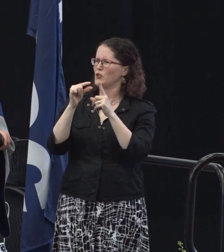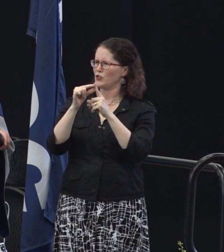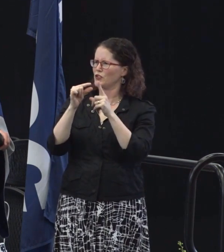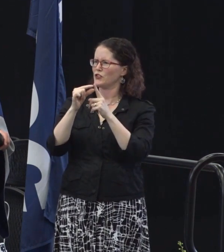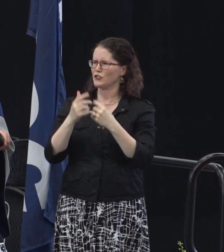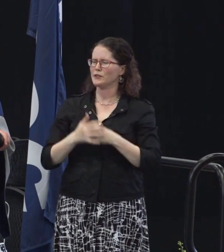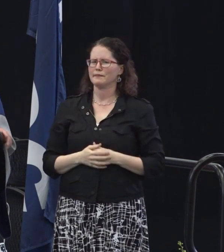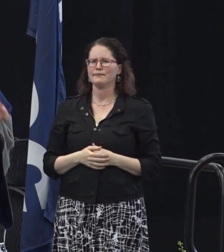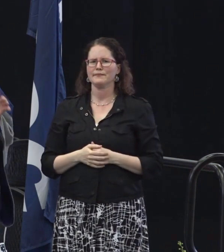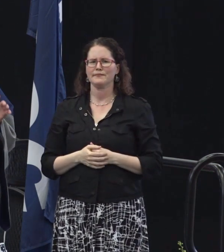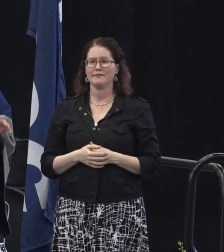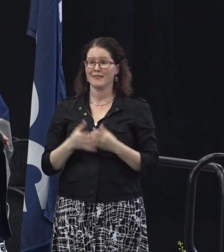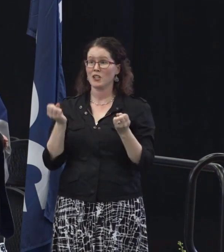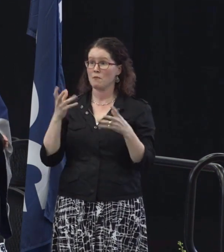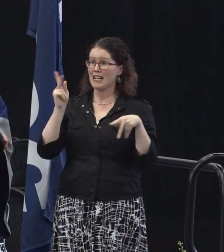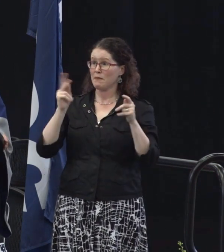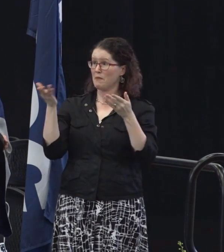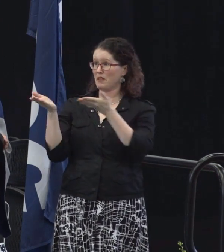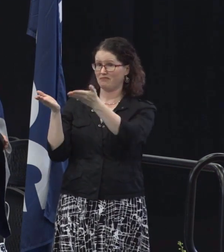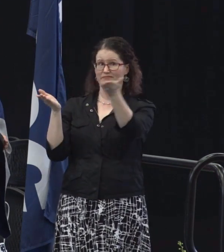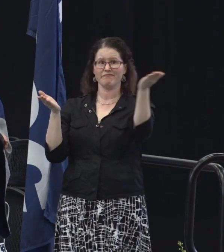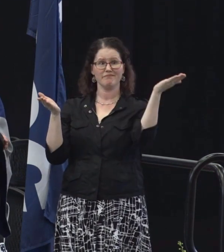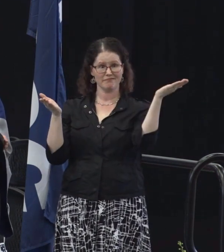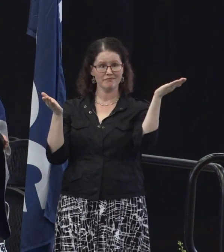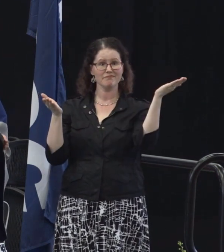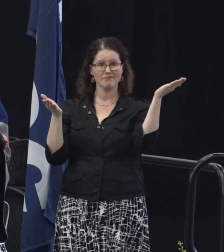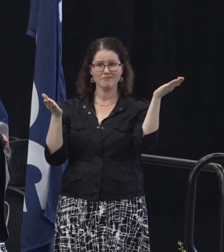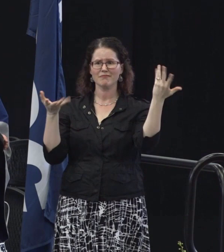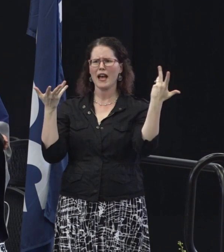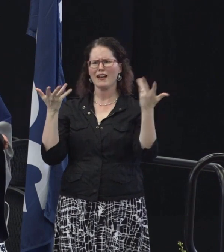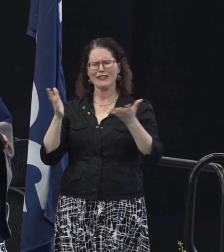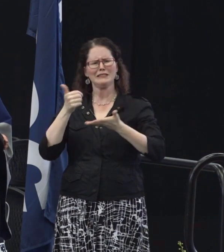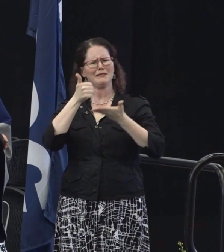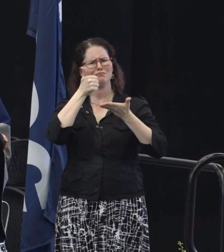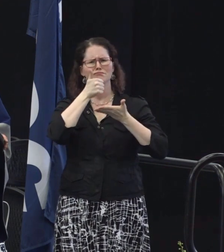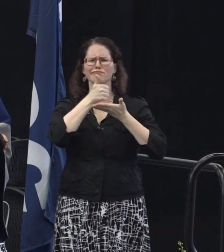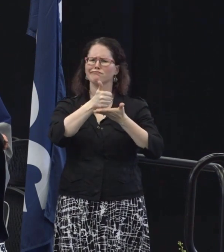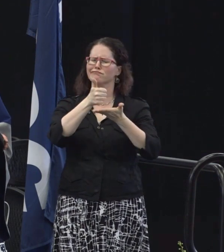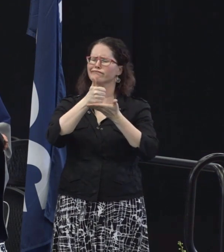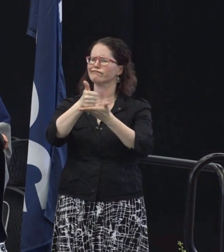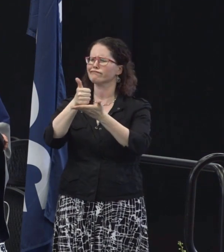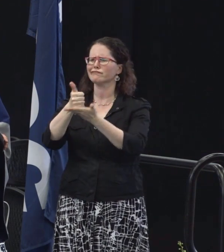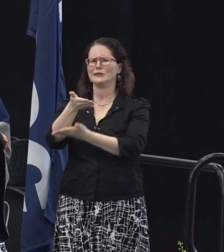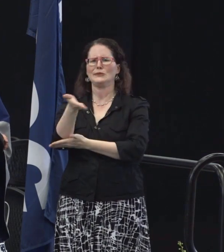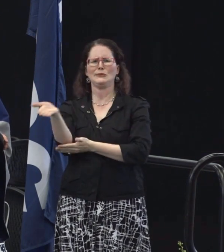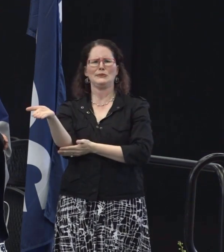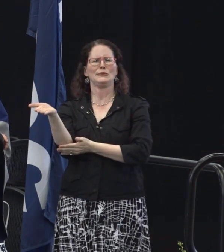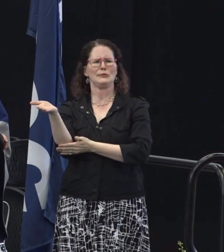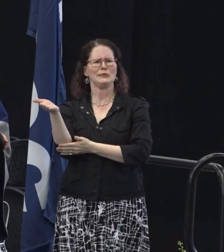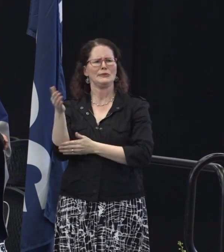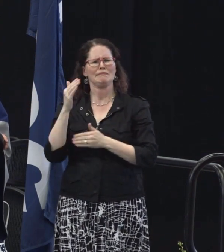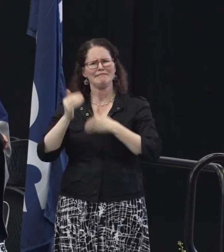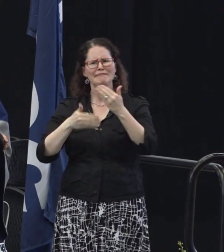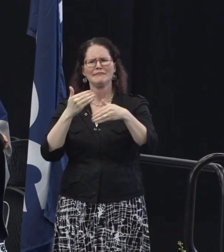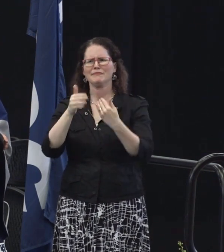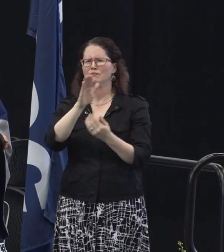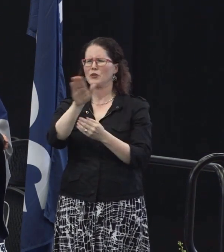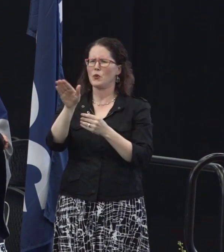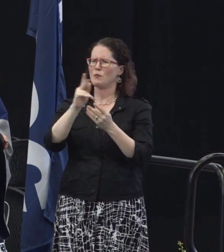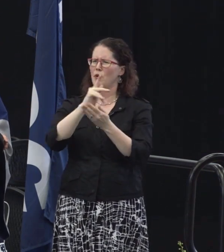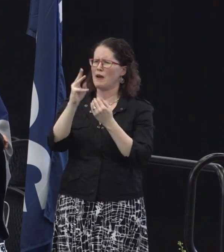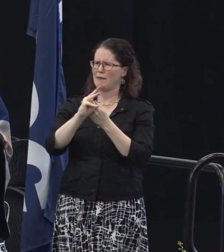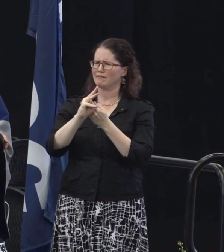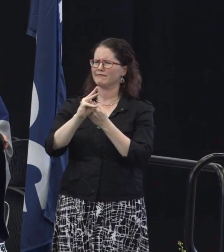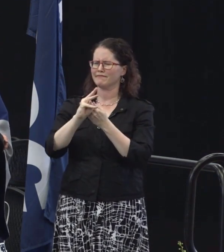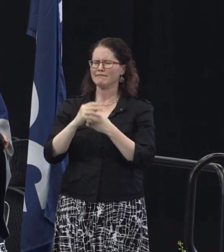Waterfront campus that are joining us this afternoon that have shown you great kindness as you completed your program.